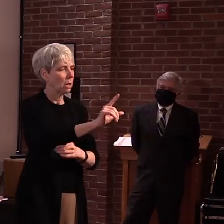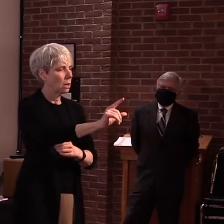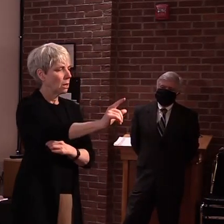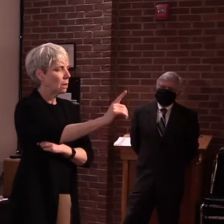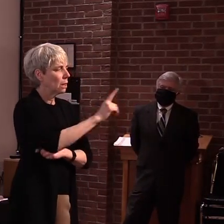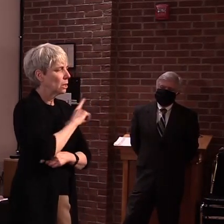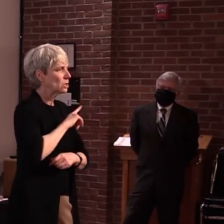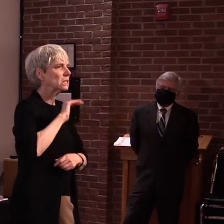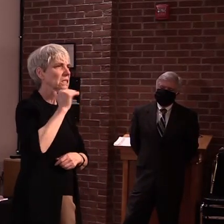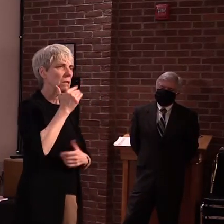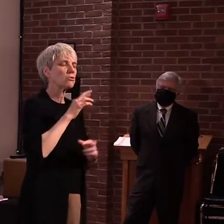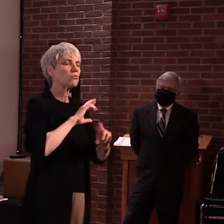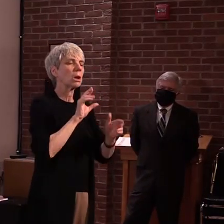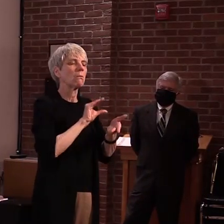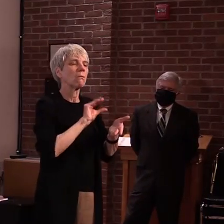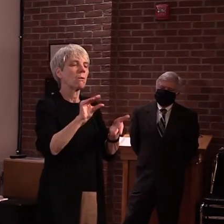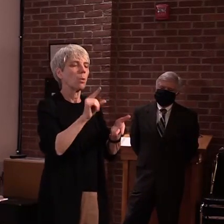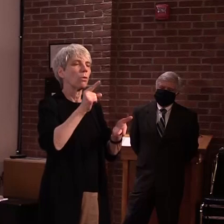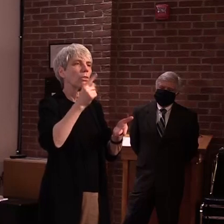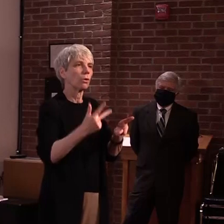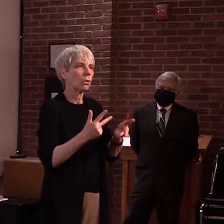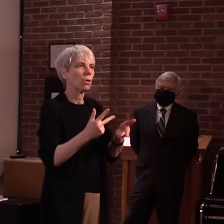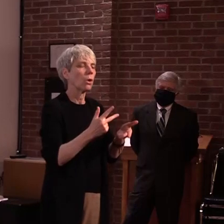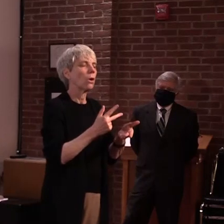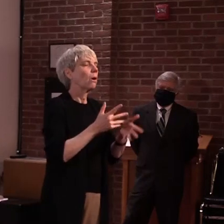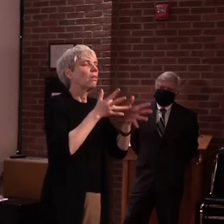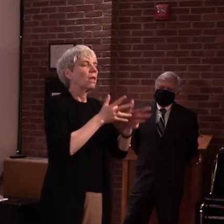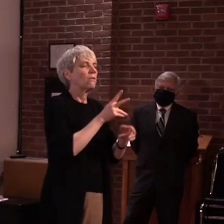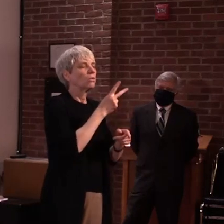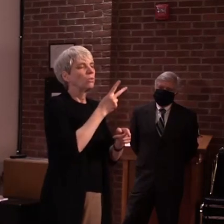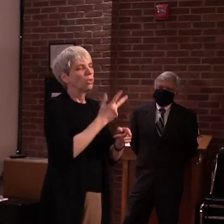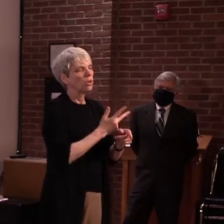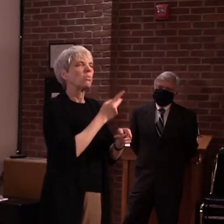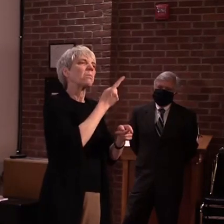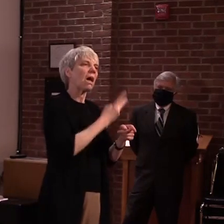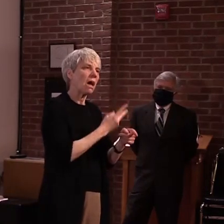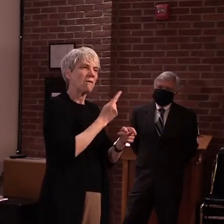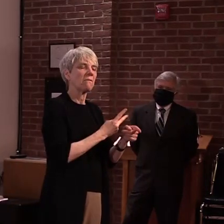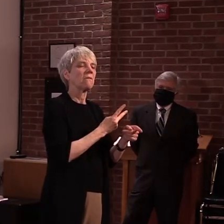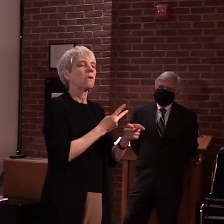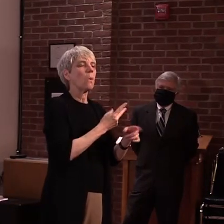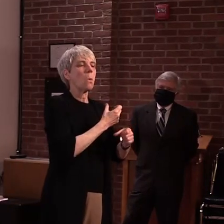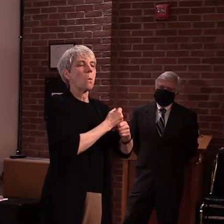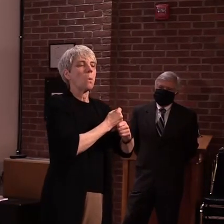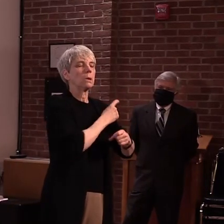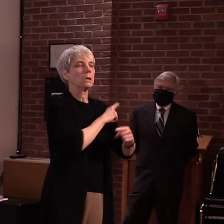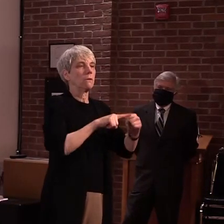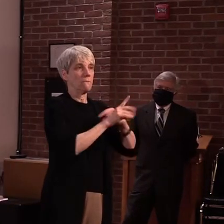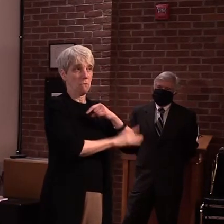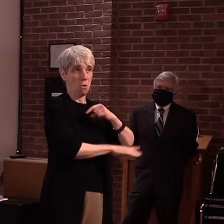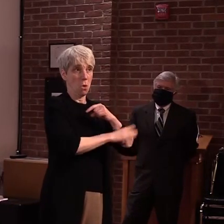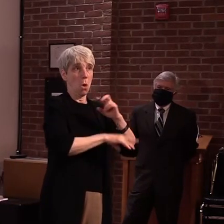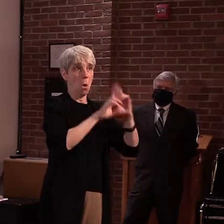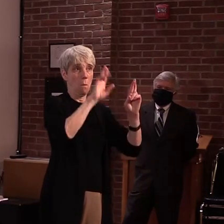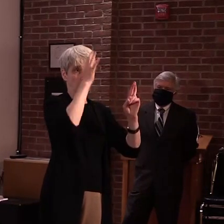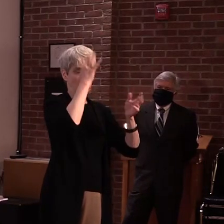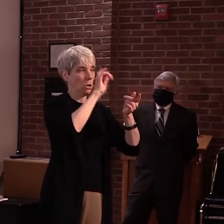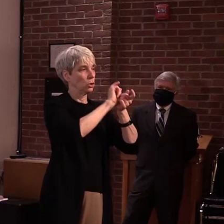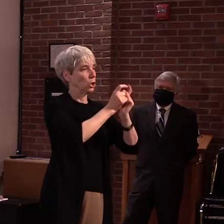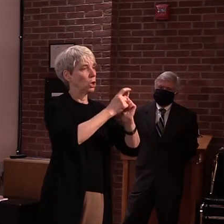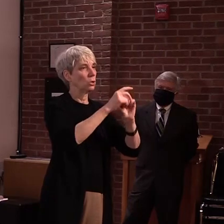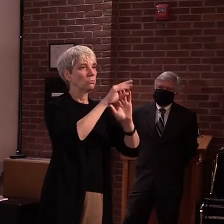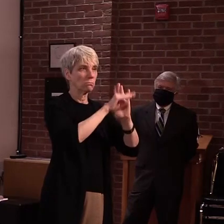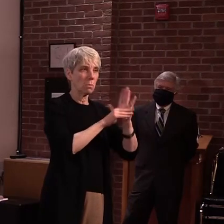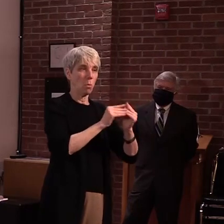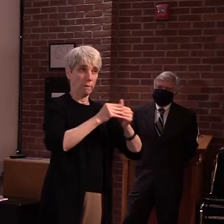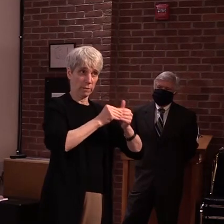two-thirds or at least half until the fall, in hopes of flexibility. Do you just, does